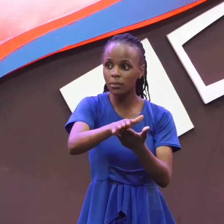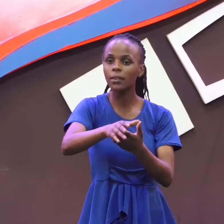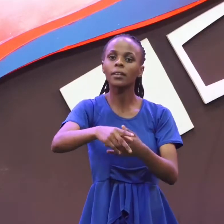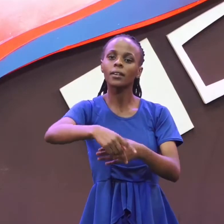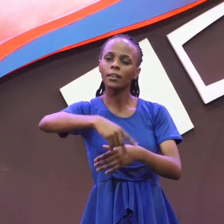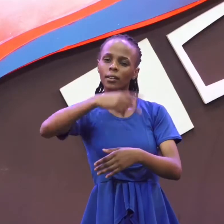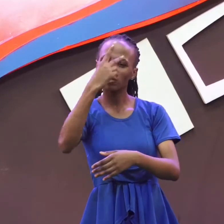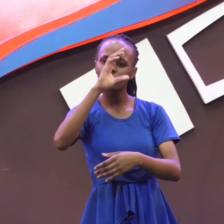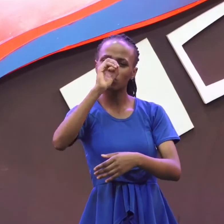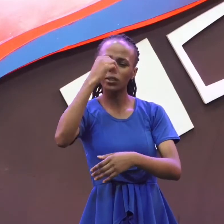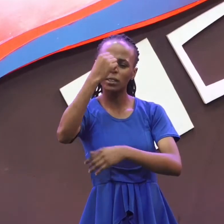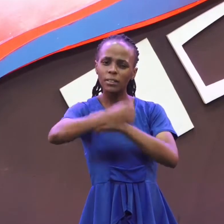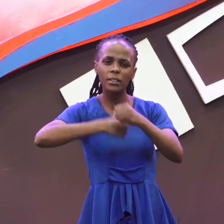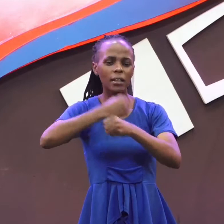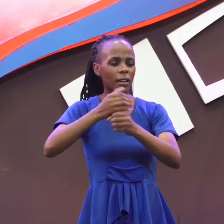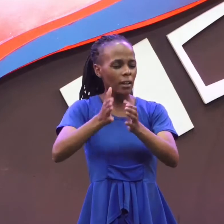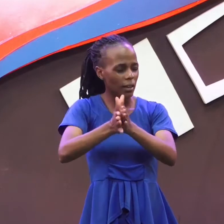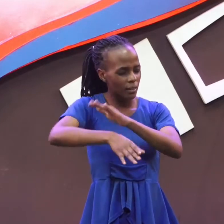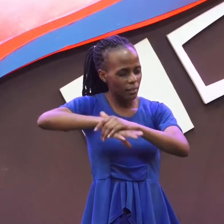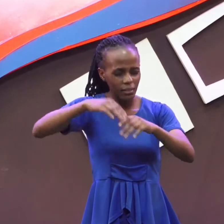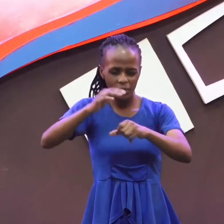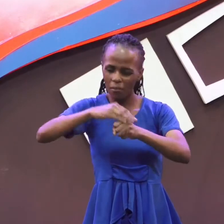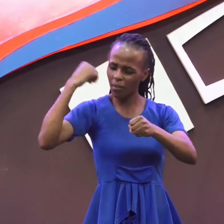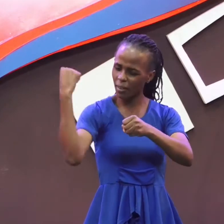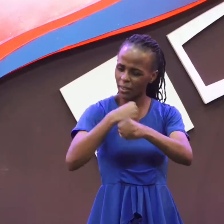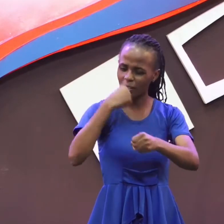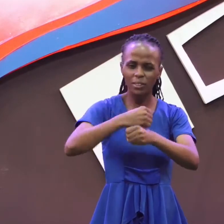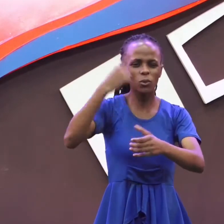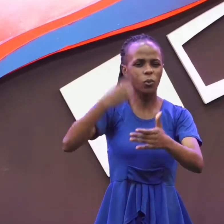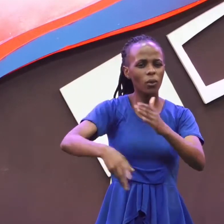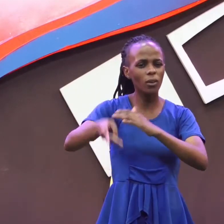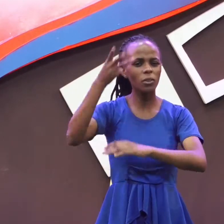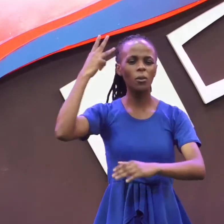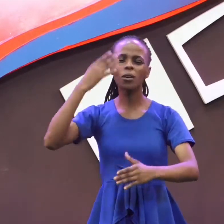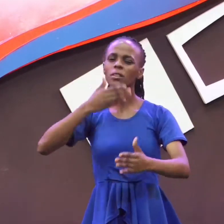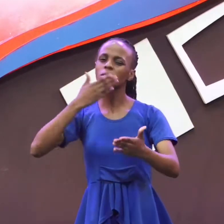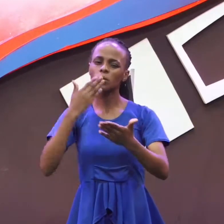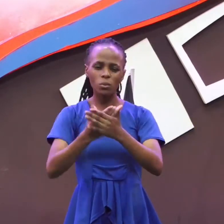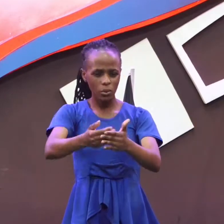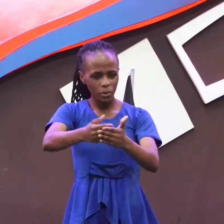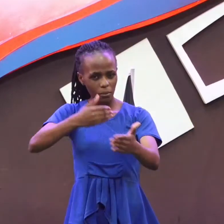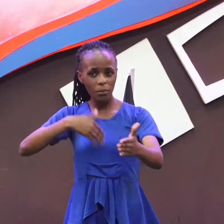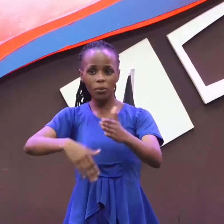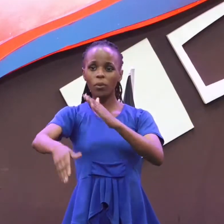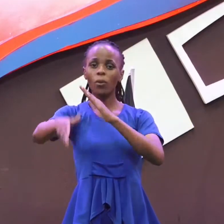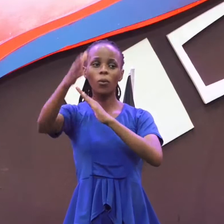Yerusalemu. N'atakola ebyo ebyali mu maaso ga Mukama ebirungi nga Dawudi kitaawe.